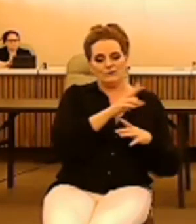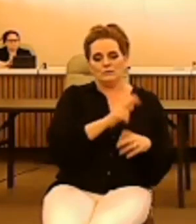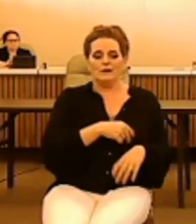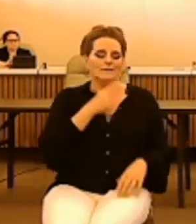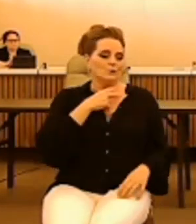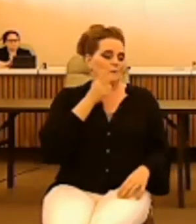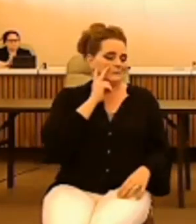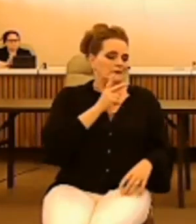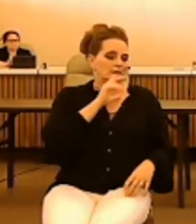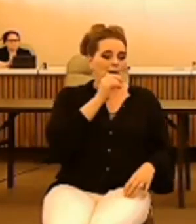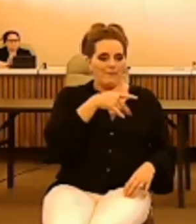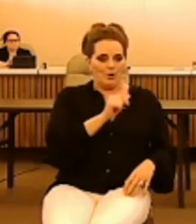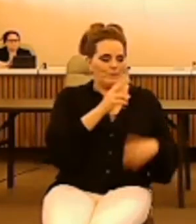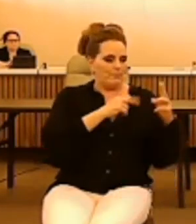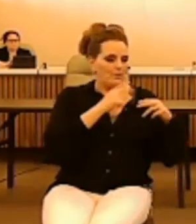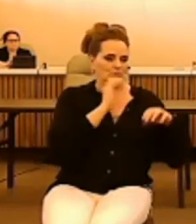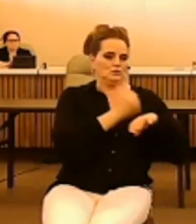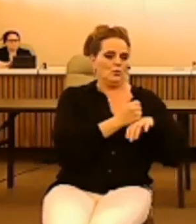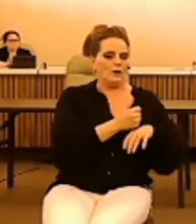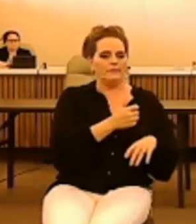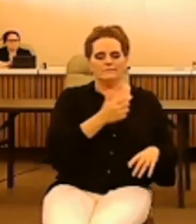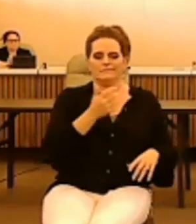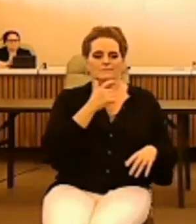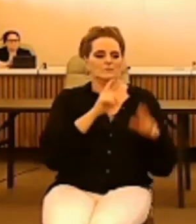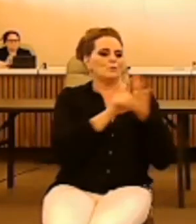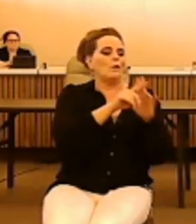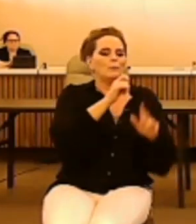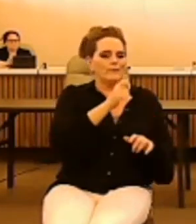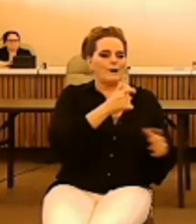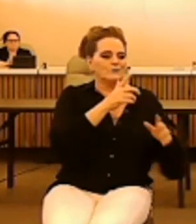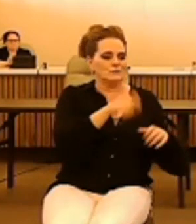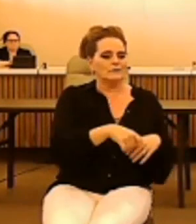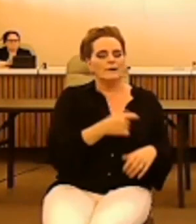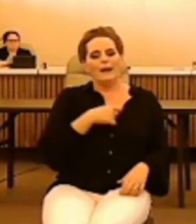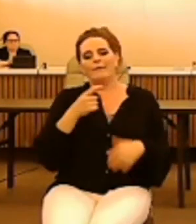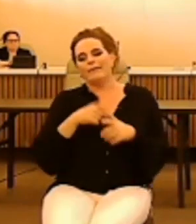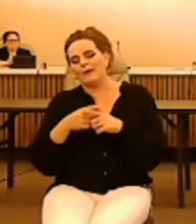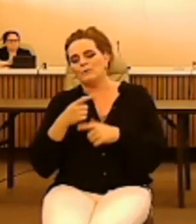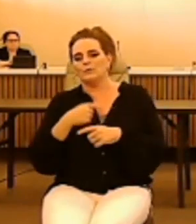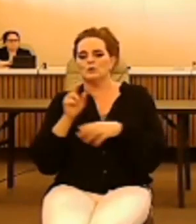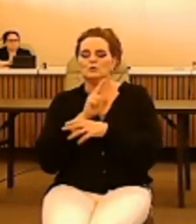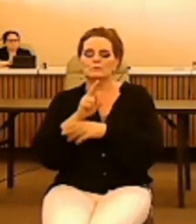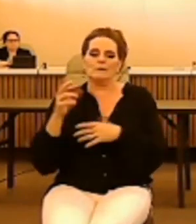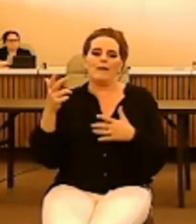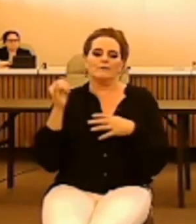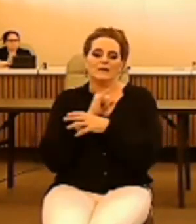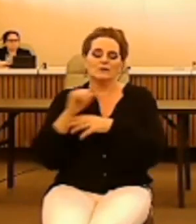shouldn't. And we were losing too much valuable industrial land, which was then part of the impetus to do the